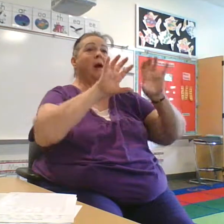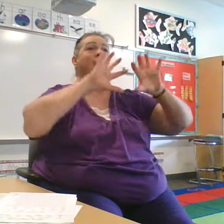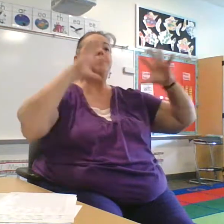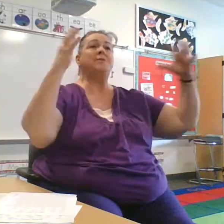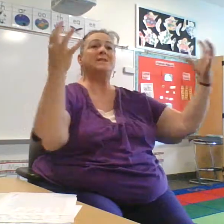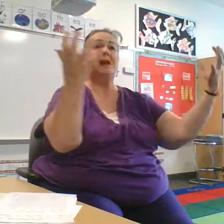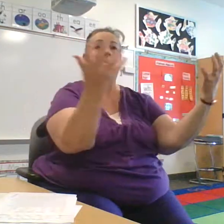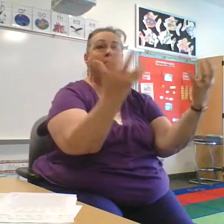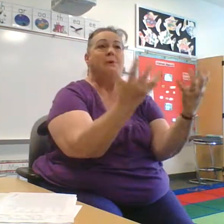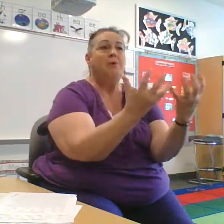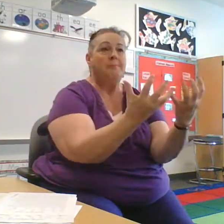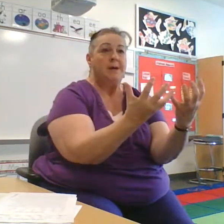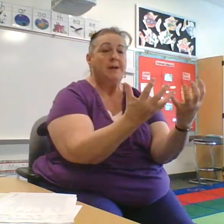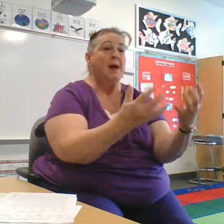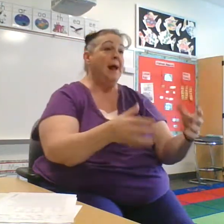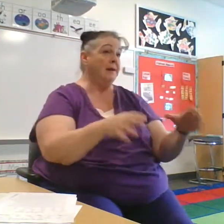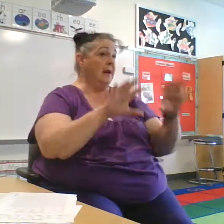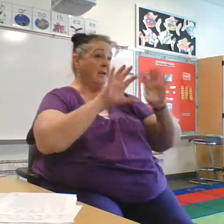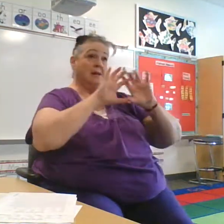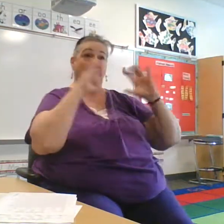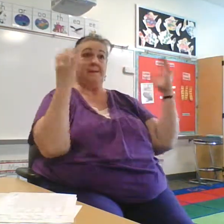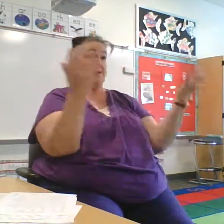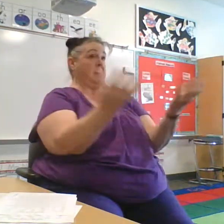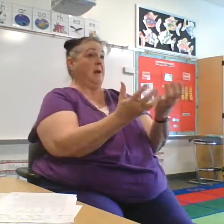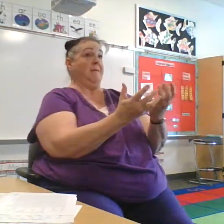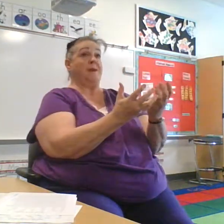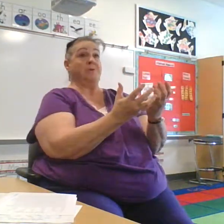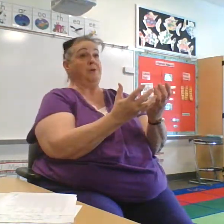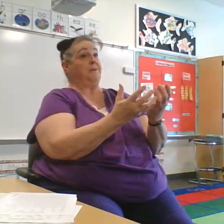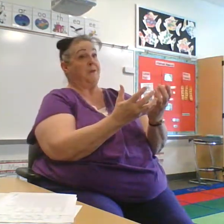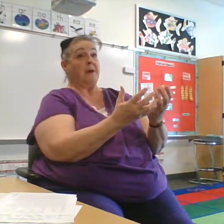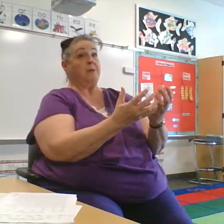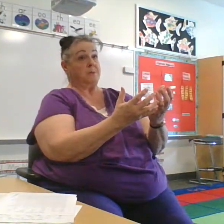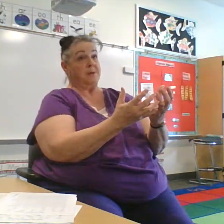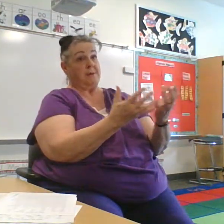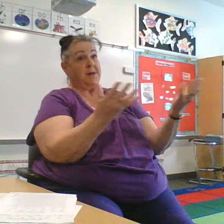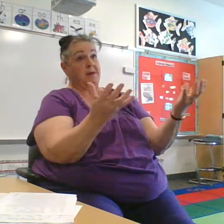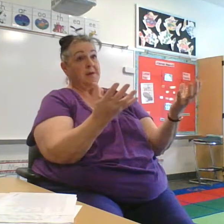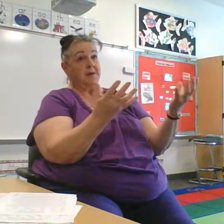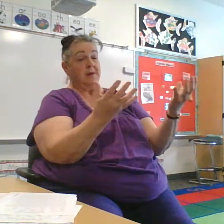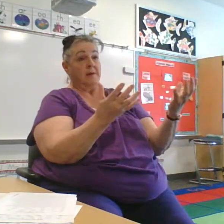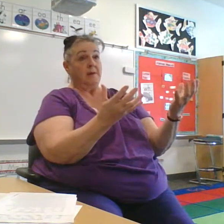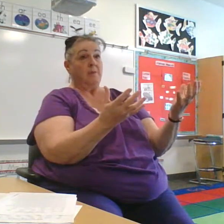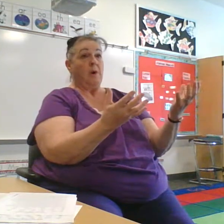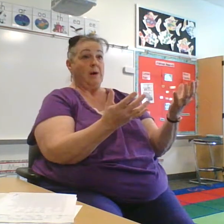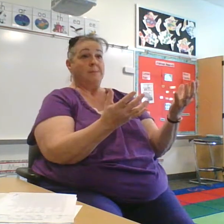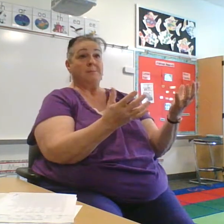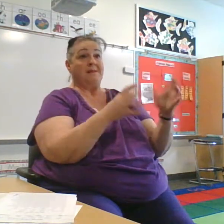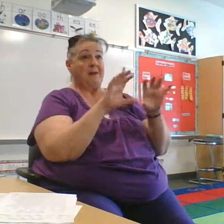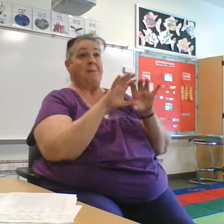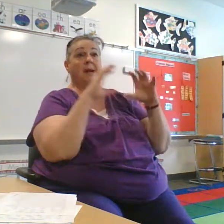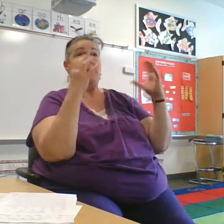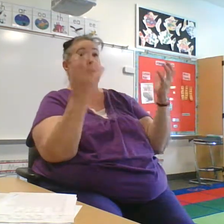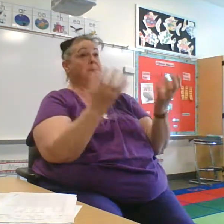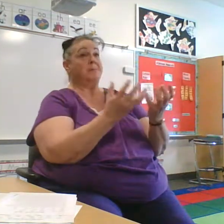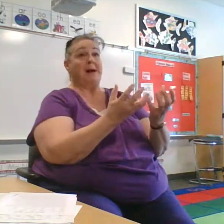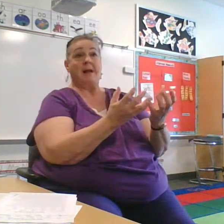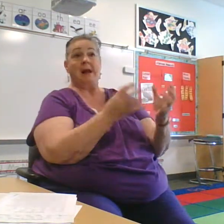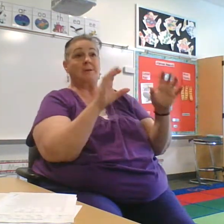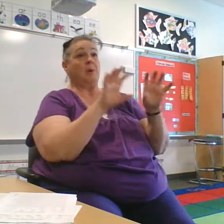do the same movement. And in ASL, this is all of those, and you figure out which one they mean. Welcome to my family, welcome to my class, welcome